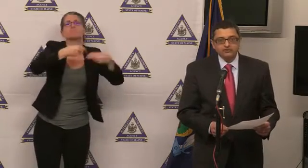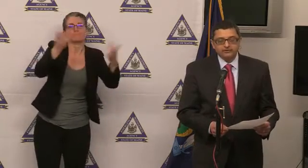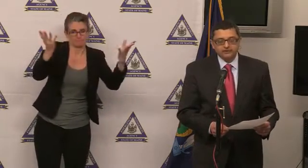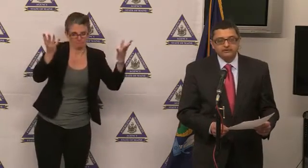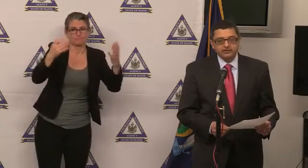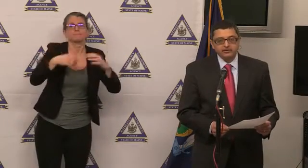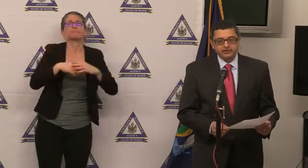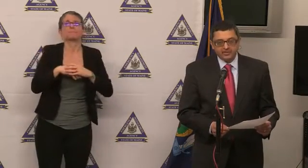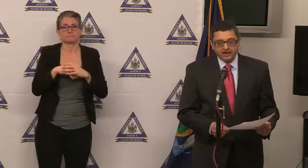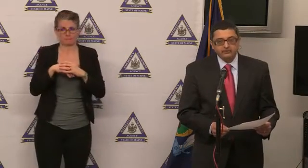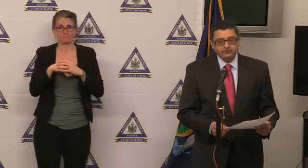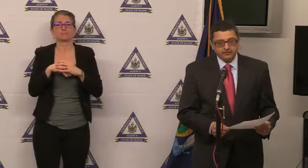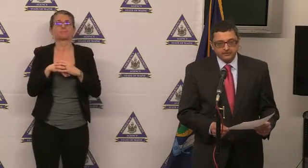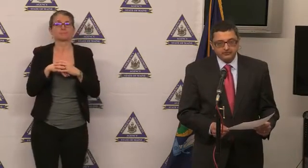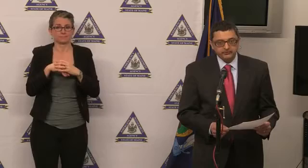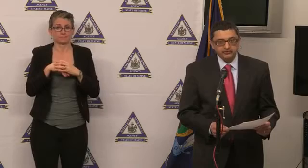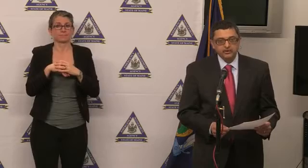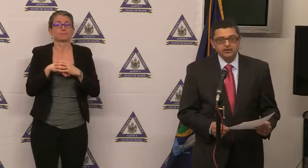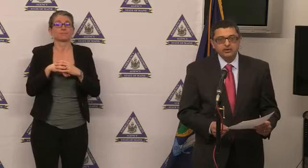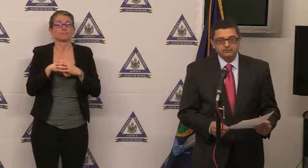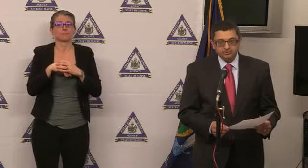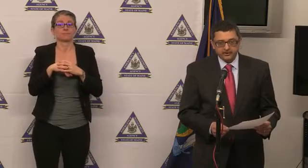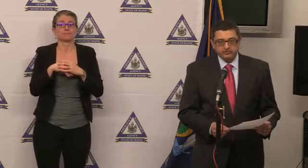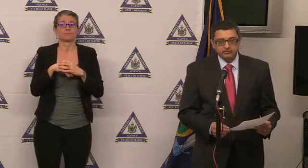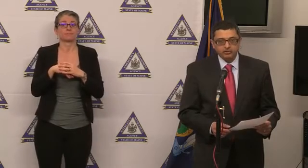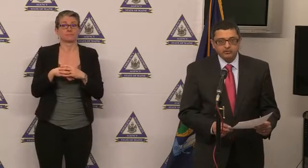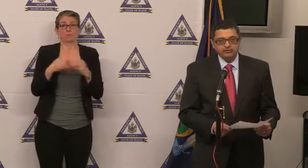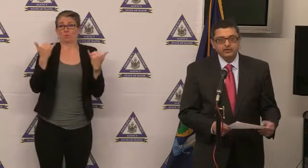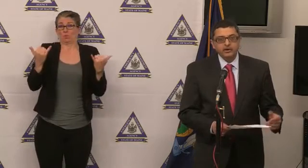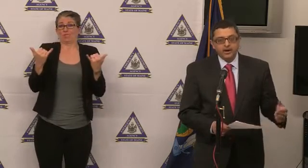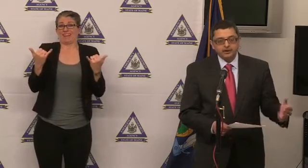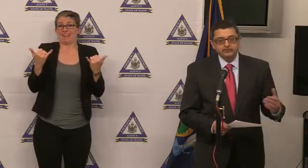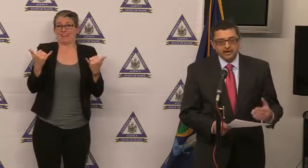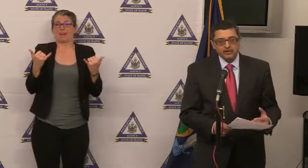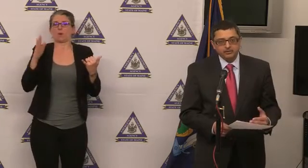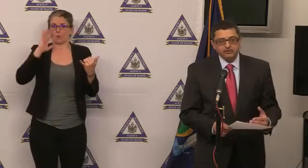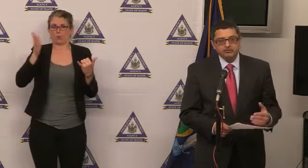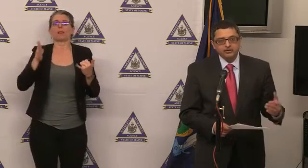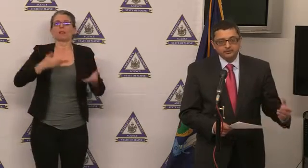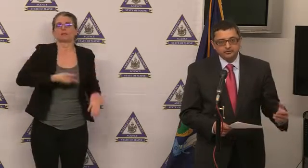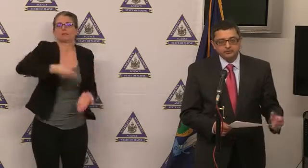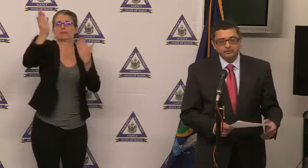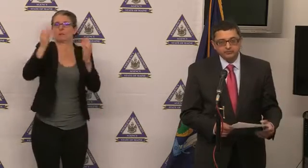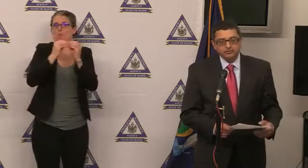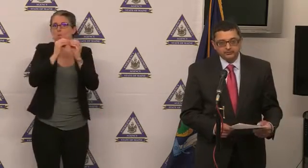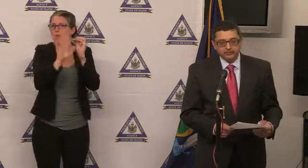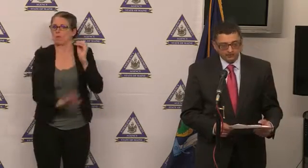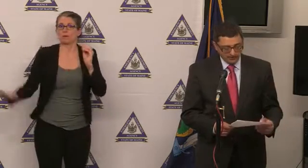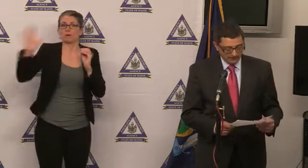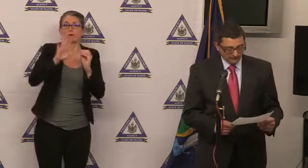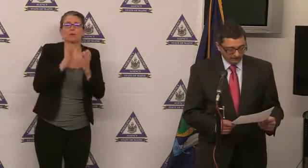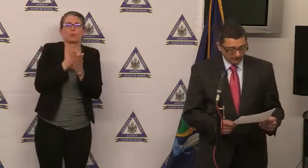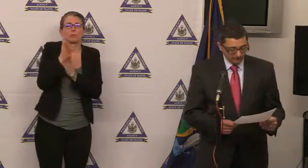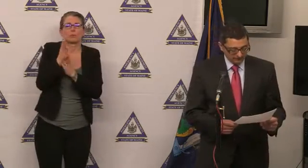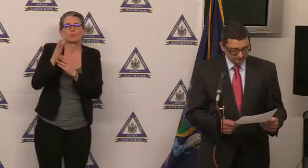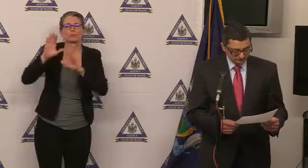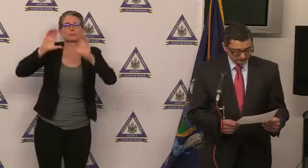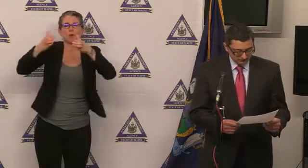roughly 16,000 pieces of protective equipment on top of the distributions that were made